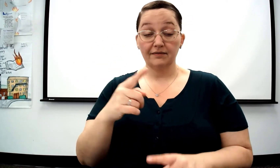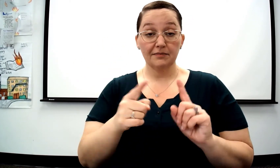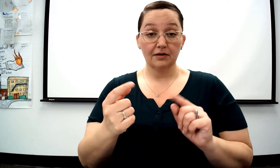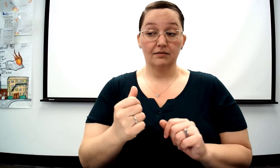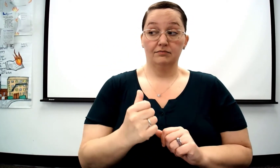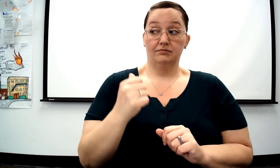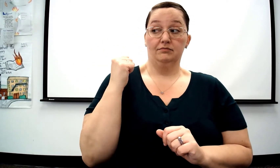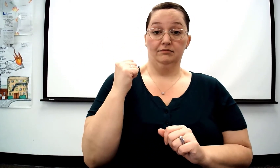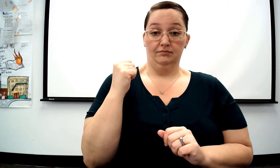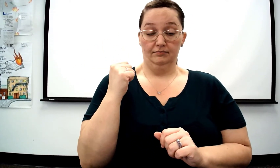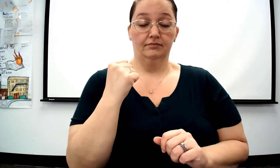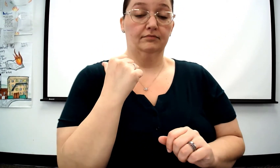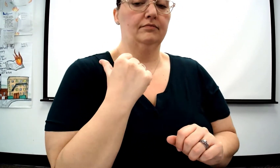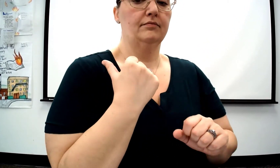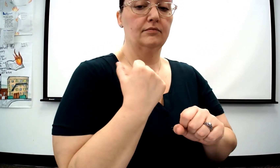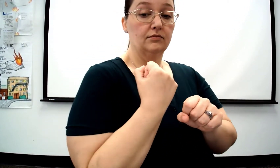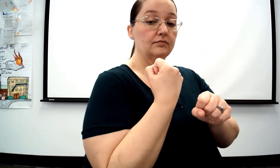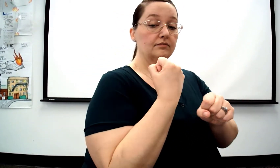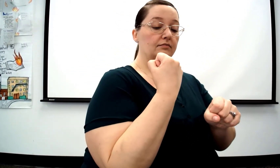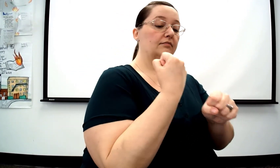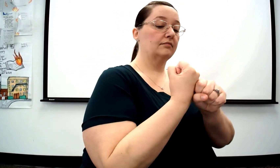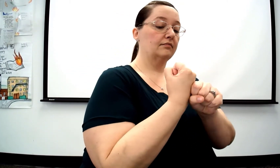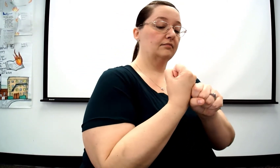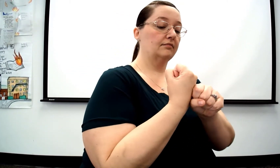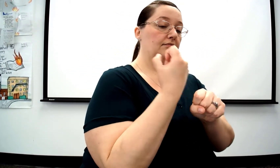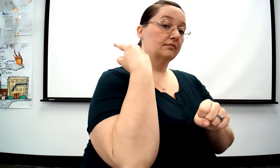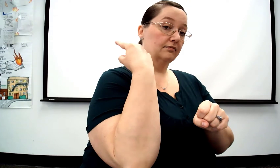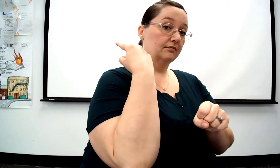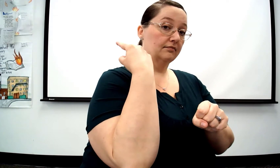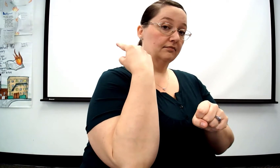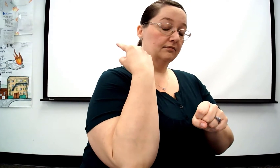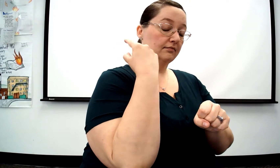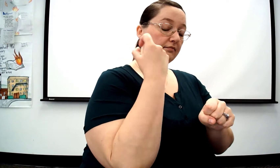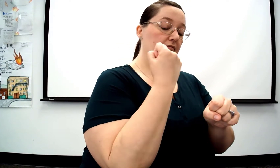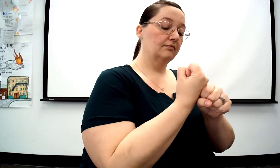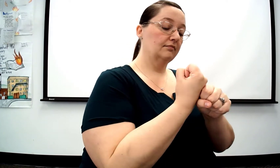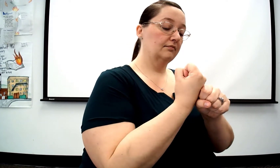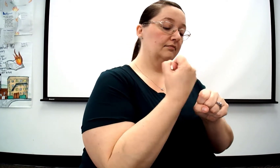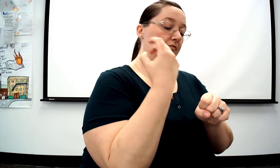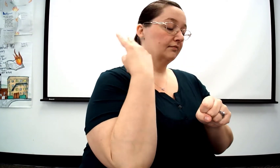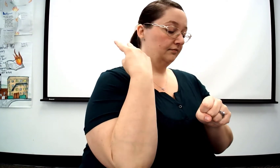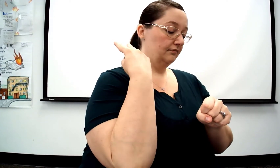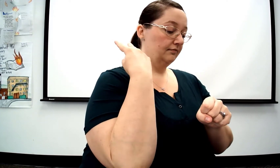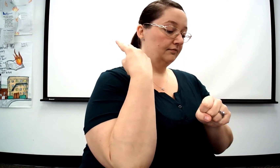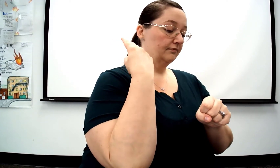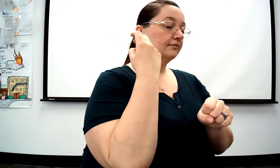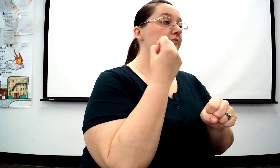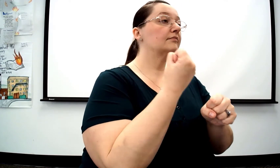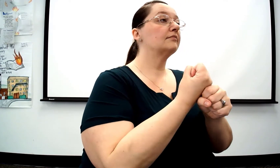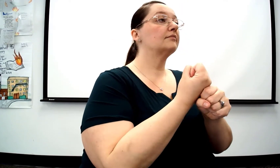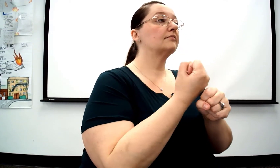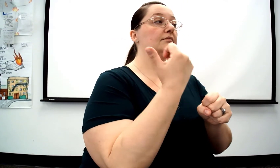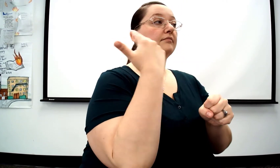future. For past, 1 through 9, you're going to throw it over your shoulder. Sorry, 1 through 5, I